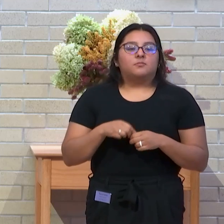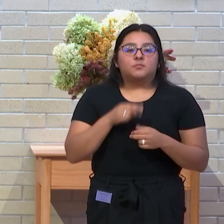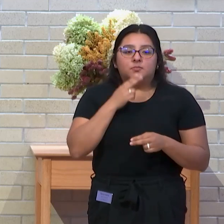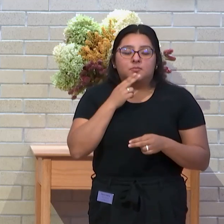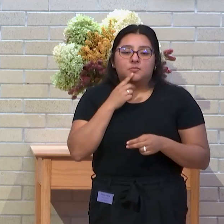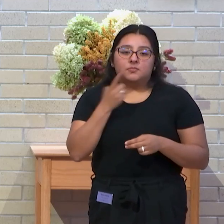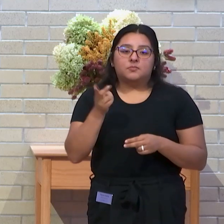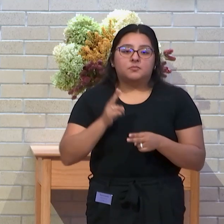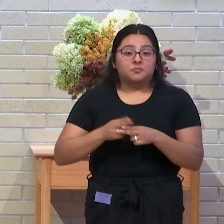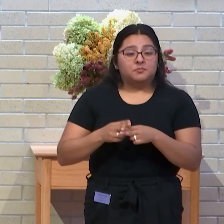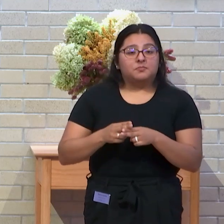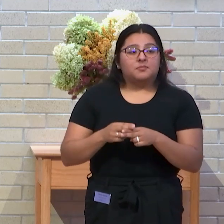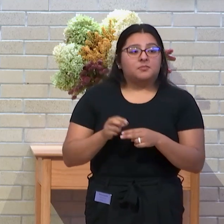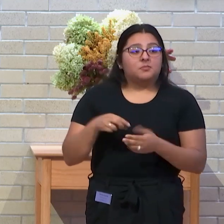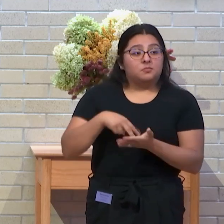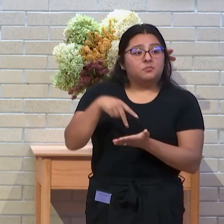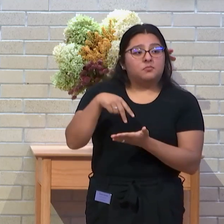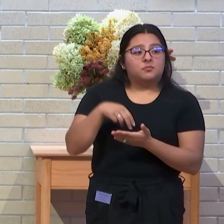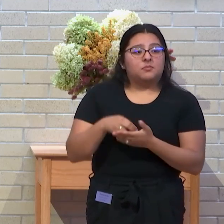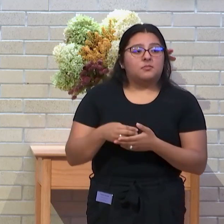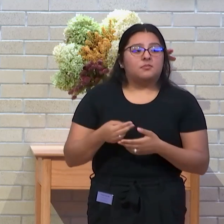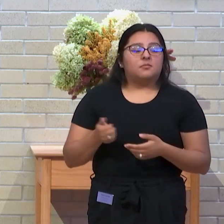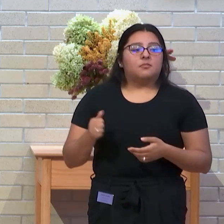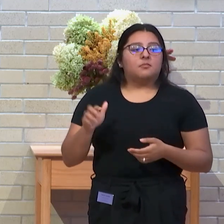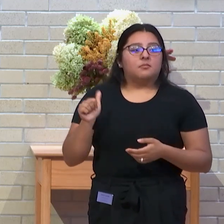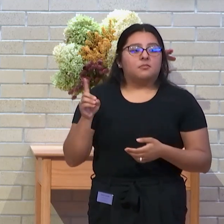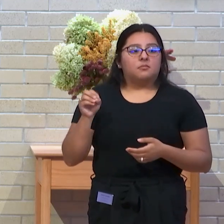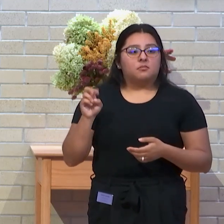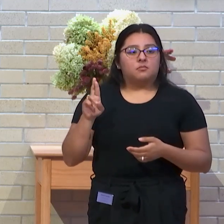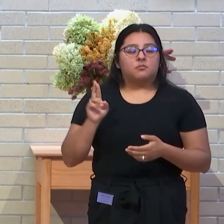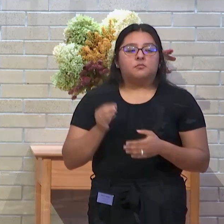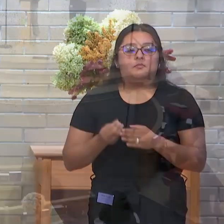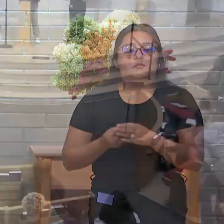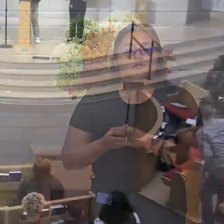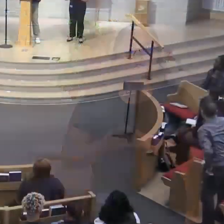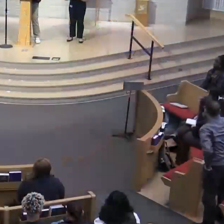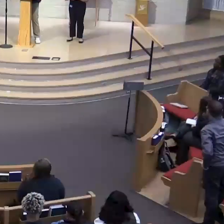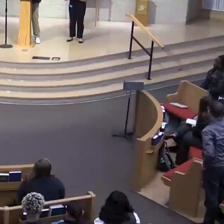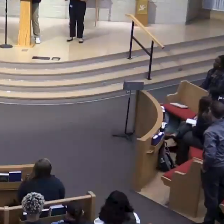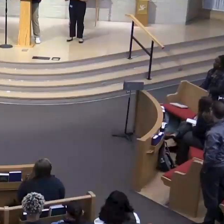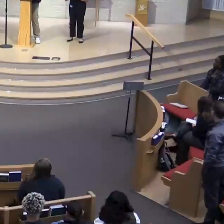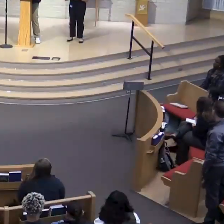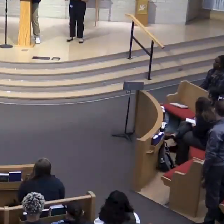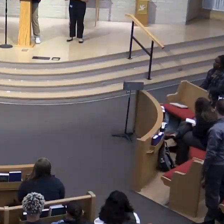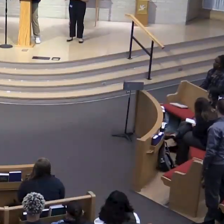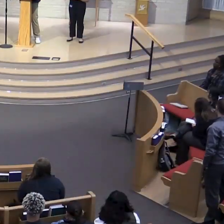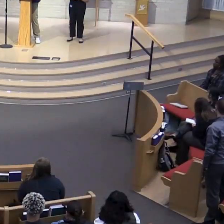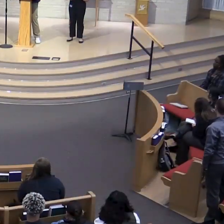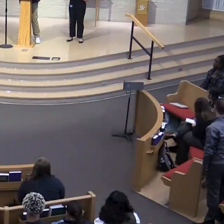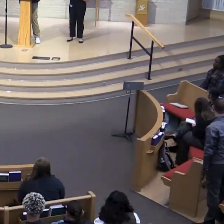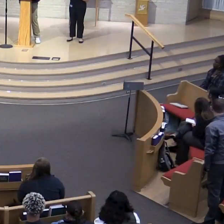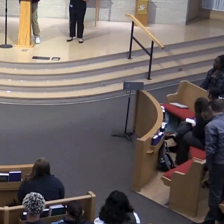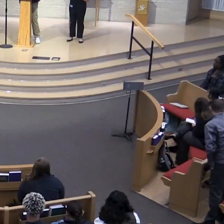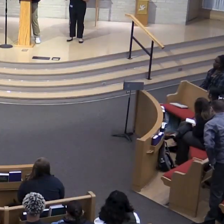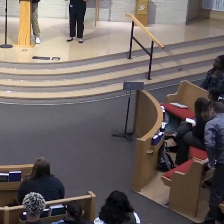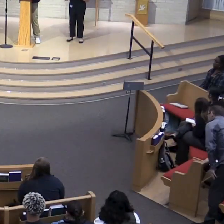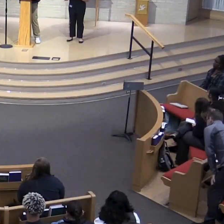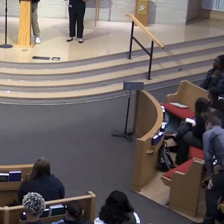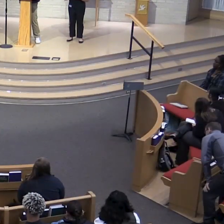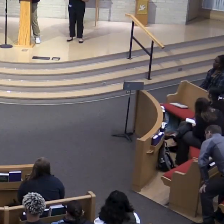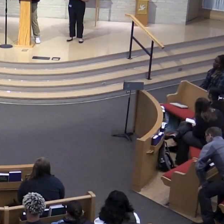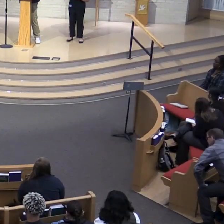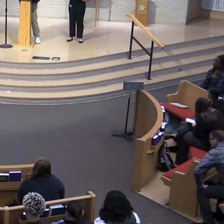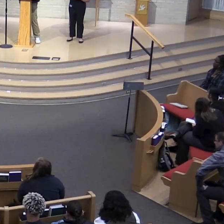stand? Andrew Hartzler, the Ecuador Spring and Summer SST, as well as Joe Ross Richer from the